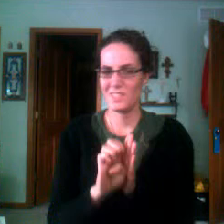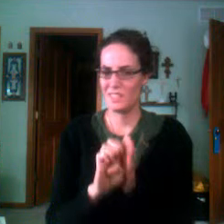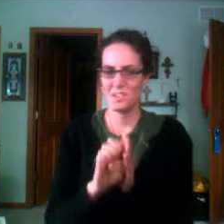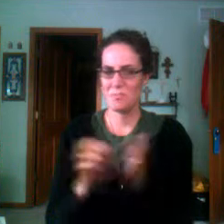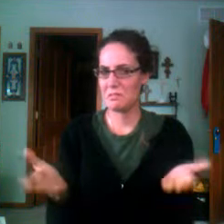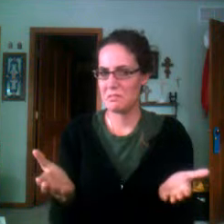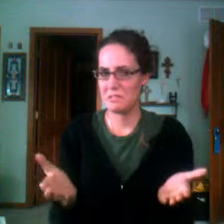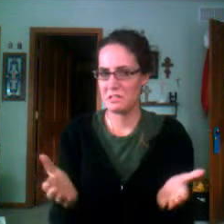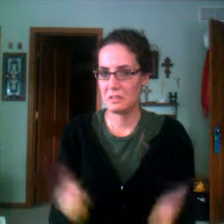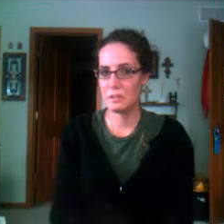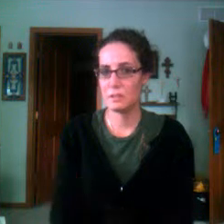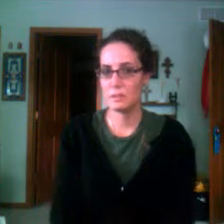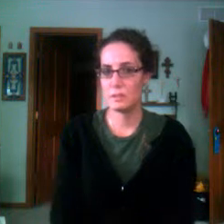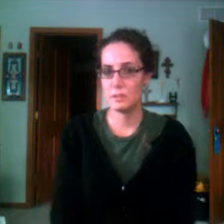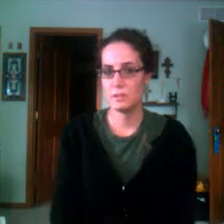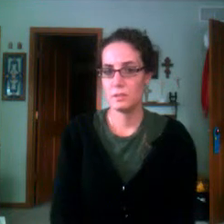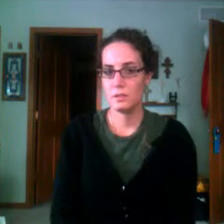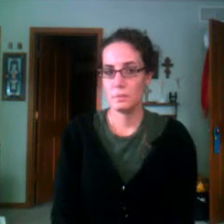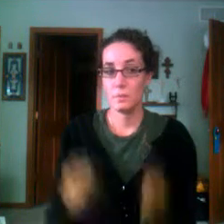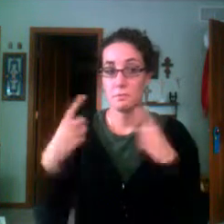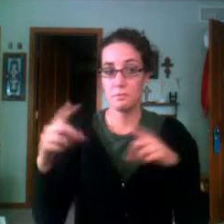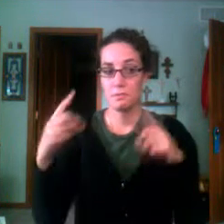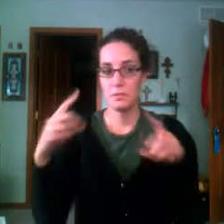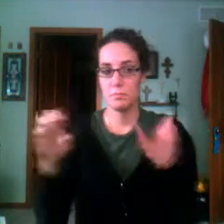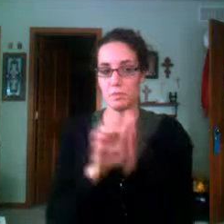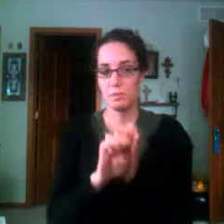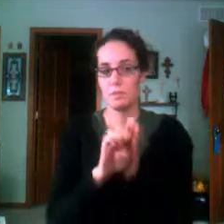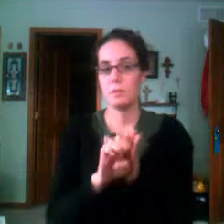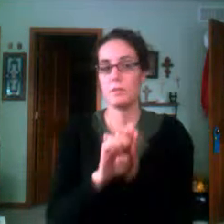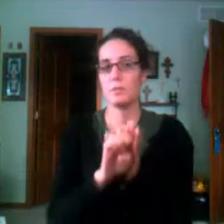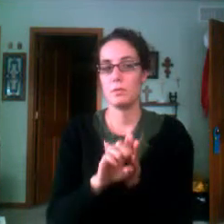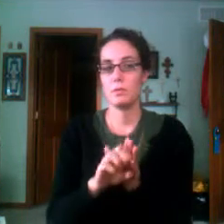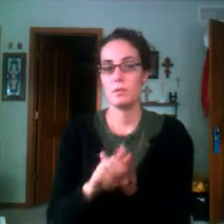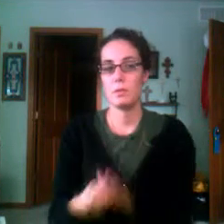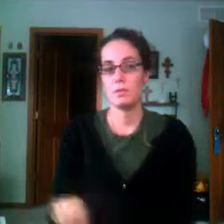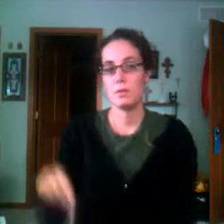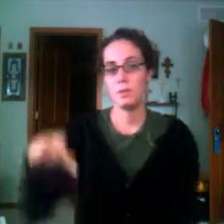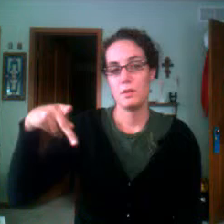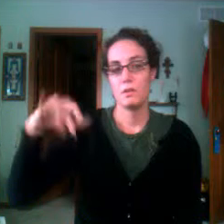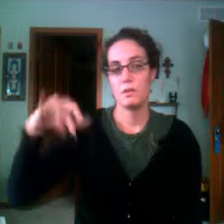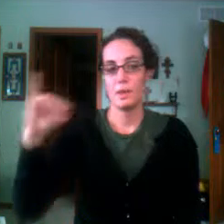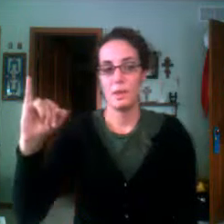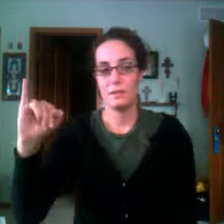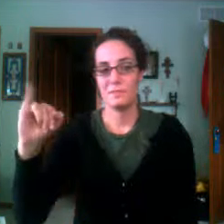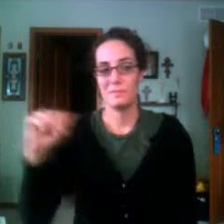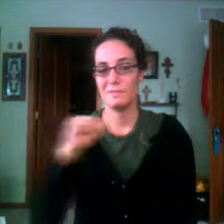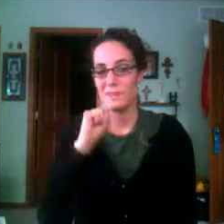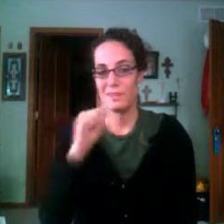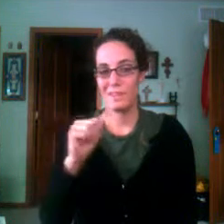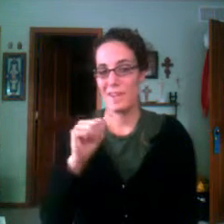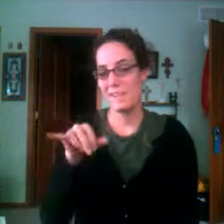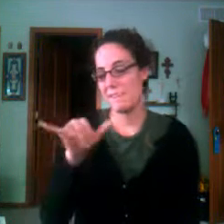Well, the most famous example of an irrational number is pi. No, not that pi.